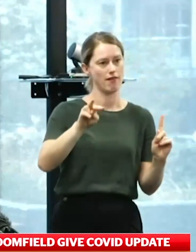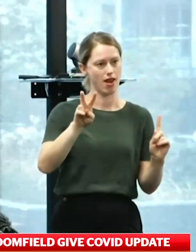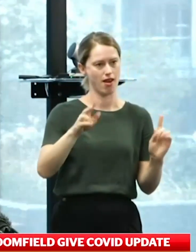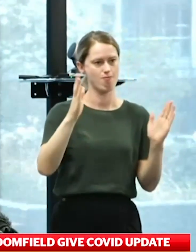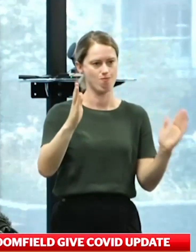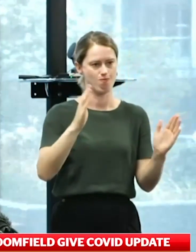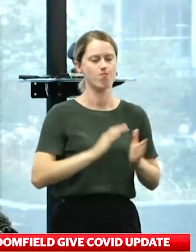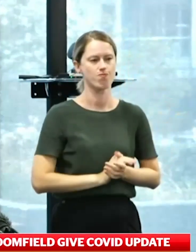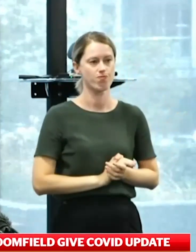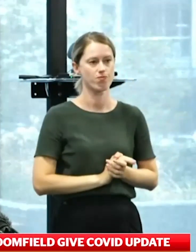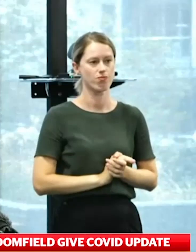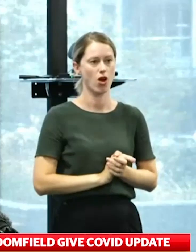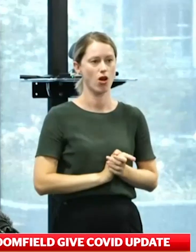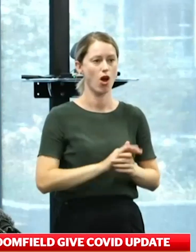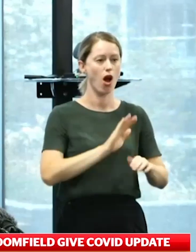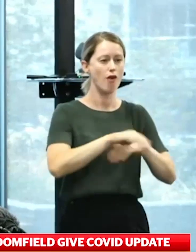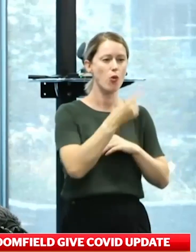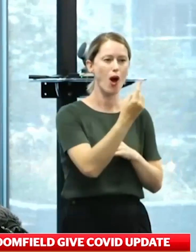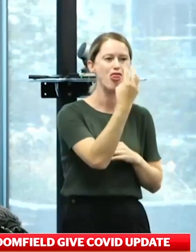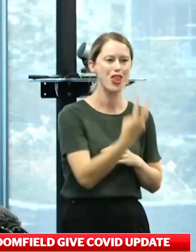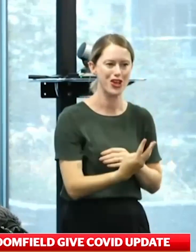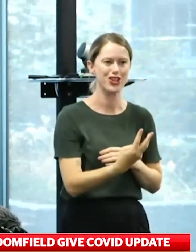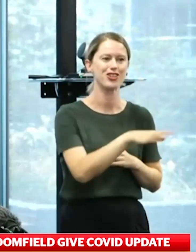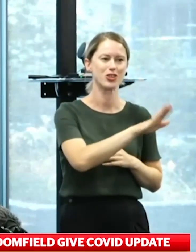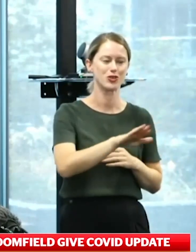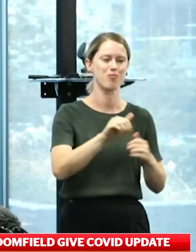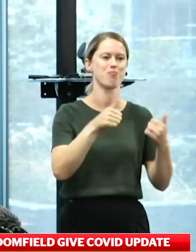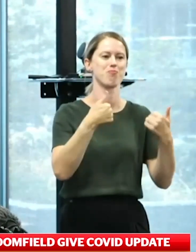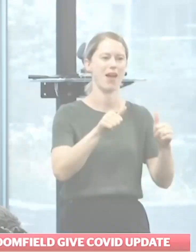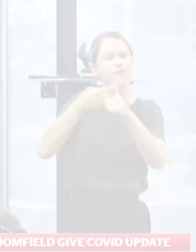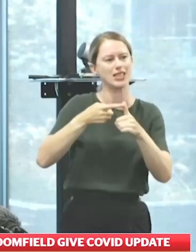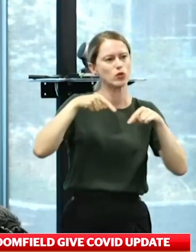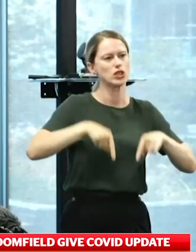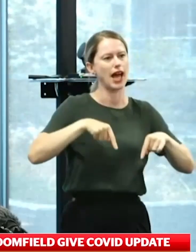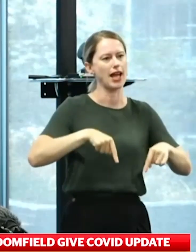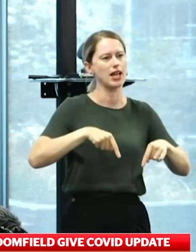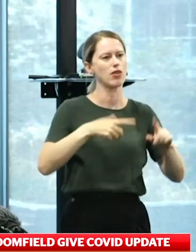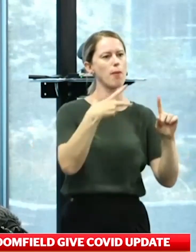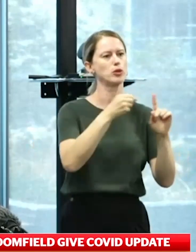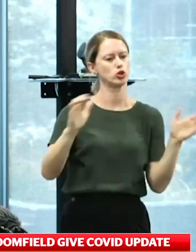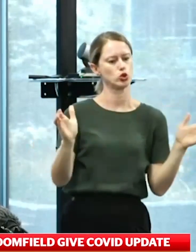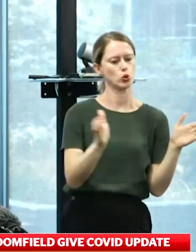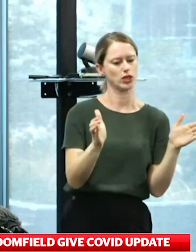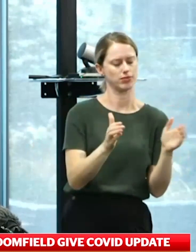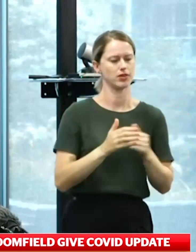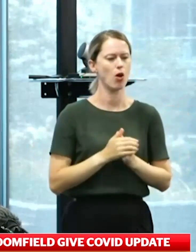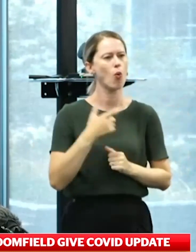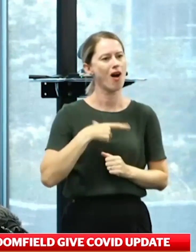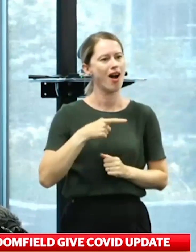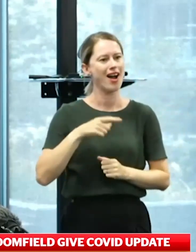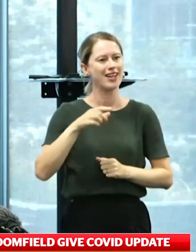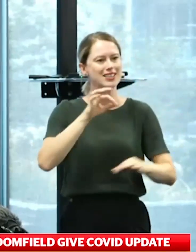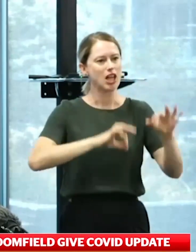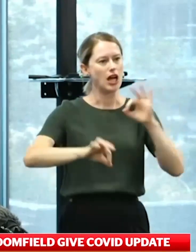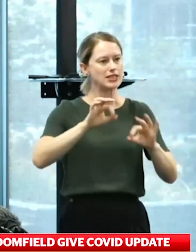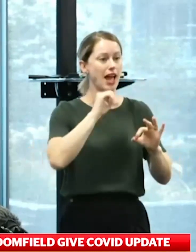see that over a third of our tamariki are already vaccinated. The science shows people who are fully vaccinated with 2